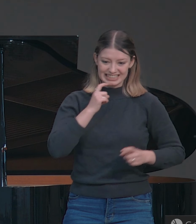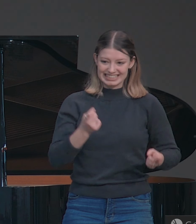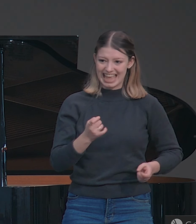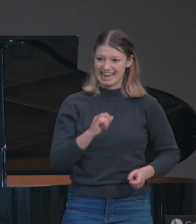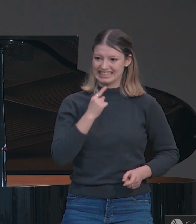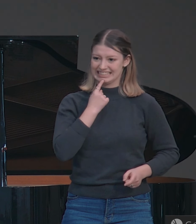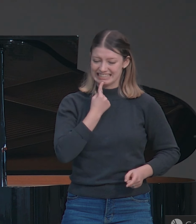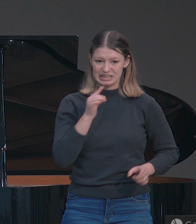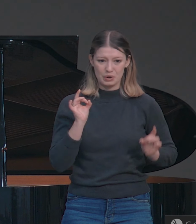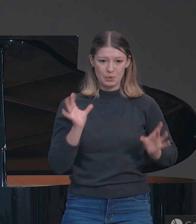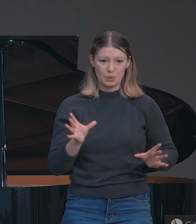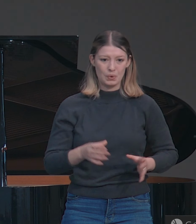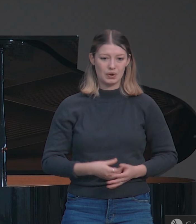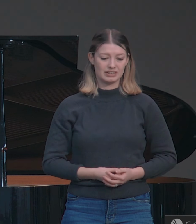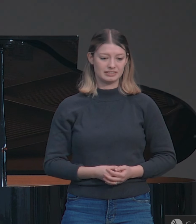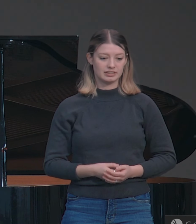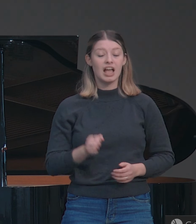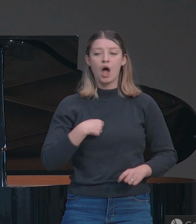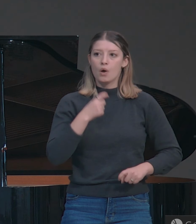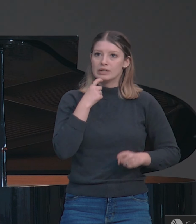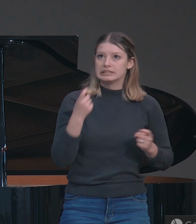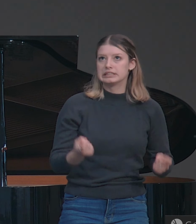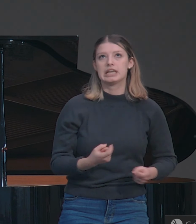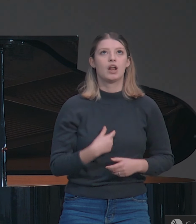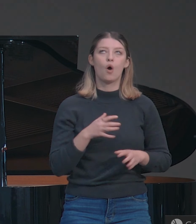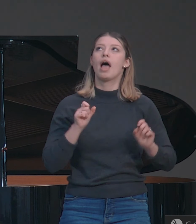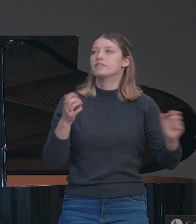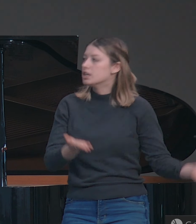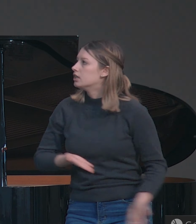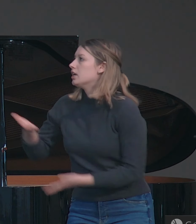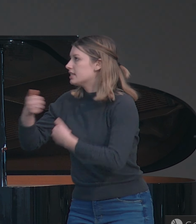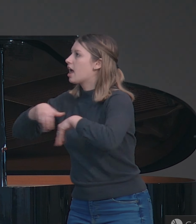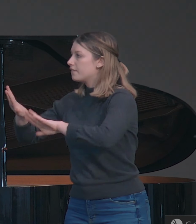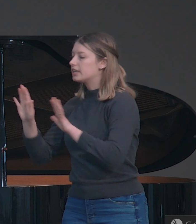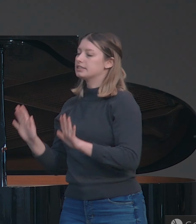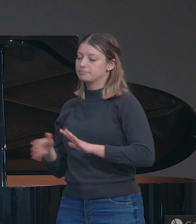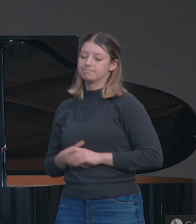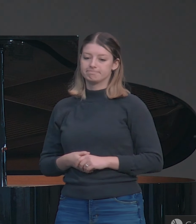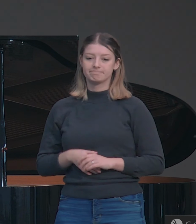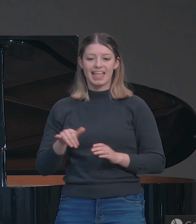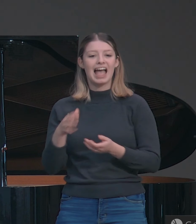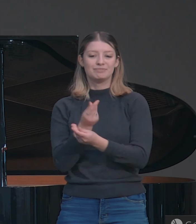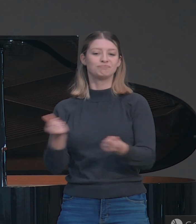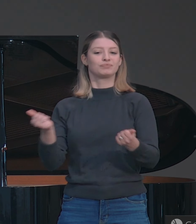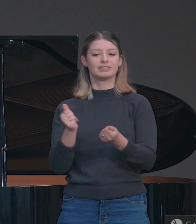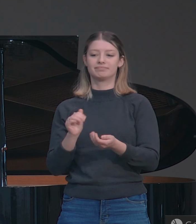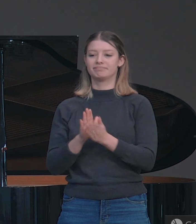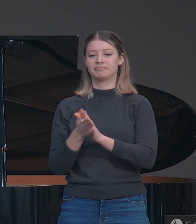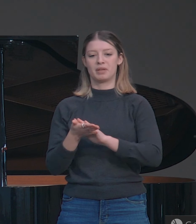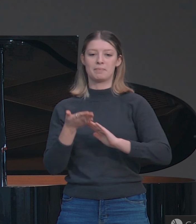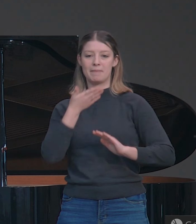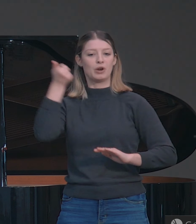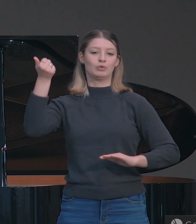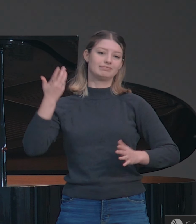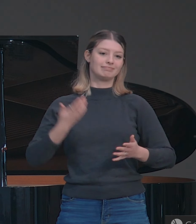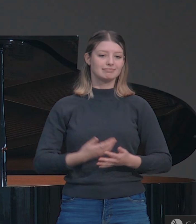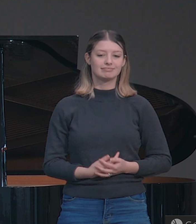of their sin. Oh yeah, we sin, so we bring something to you. That makes everything okay.